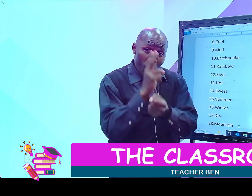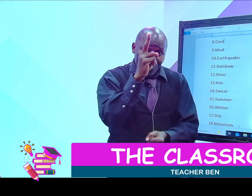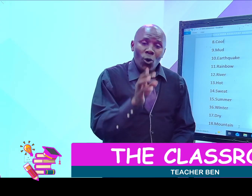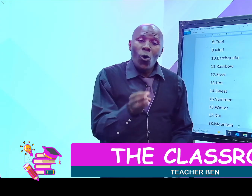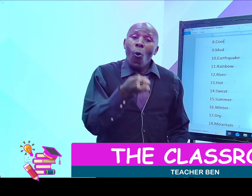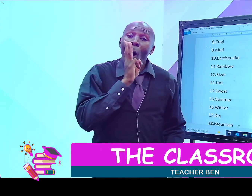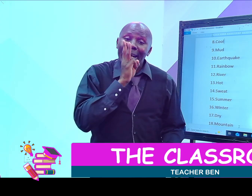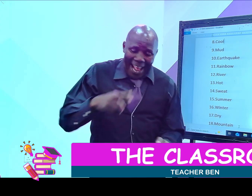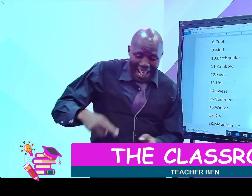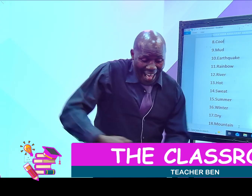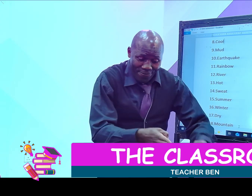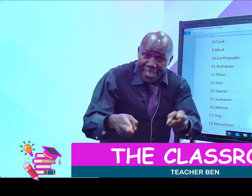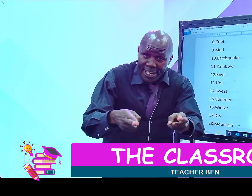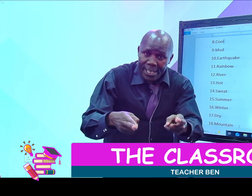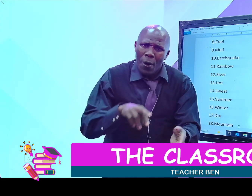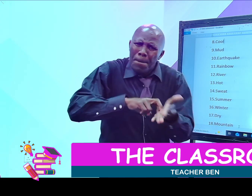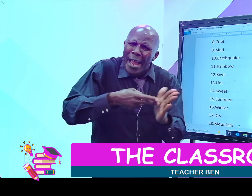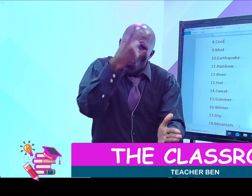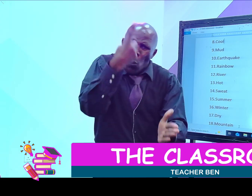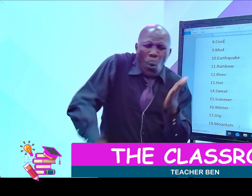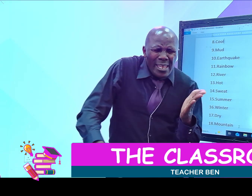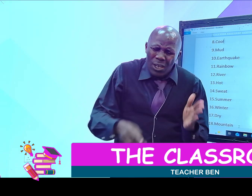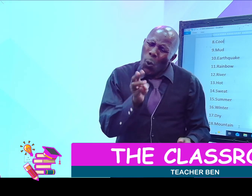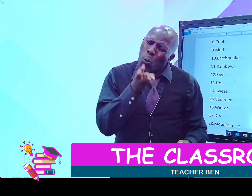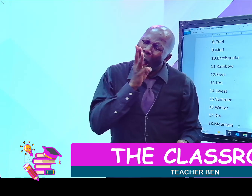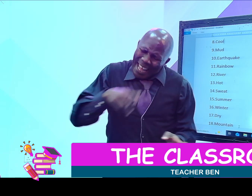Number 12, river. What does it mean?